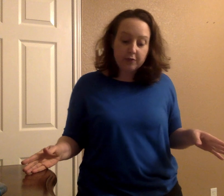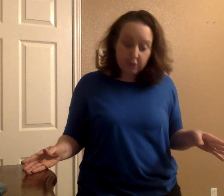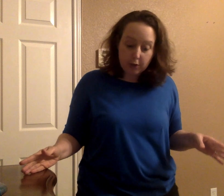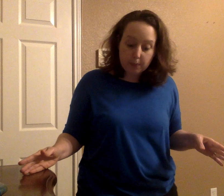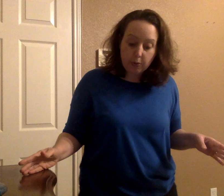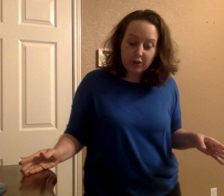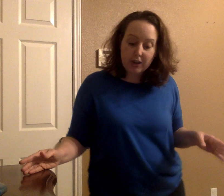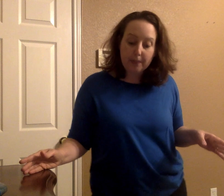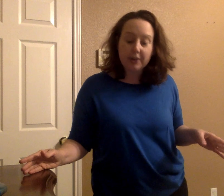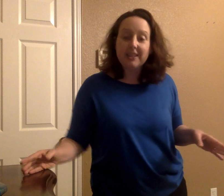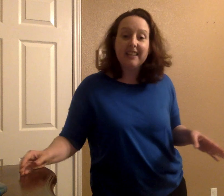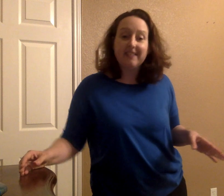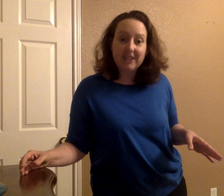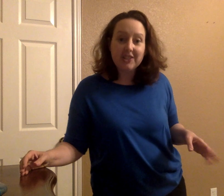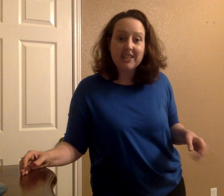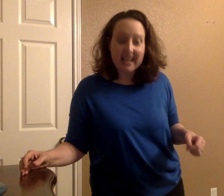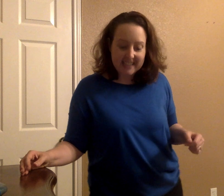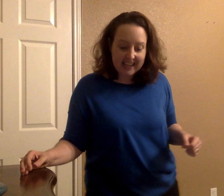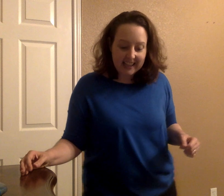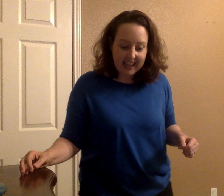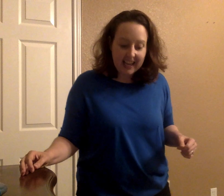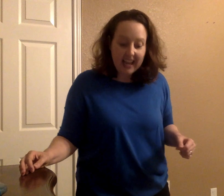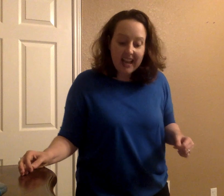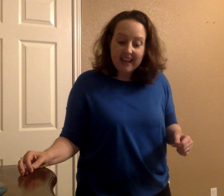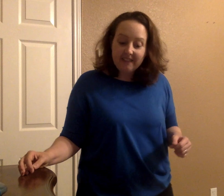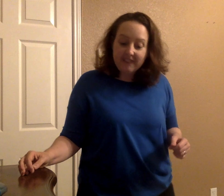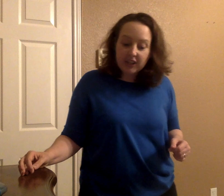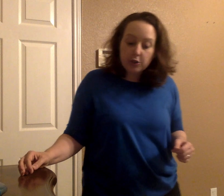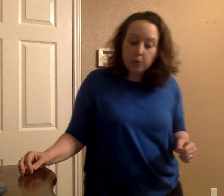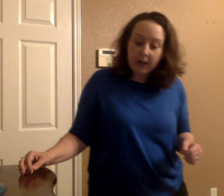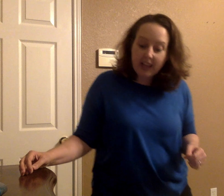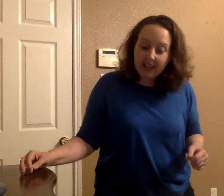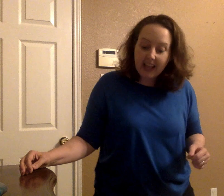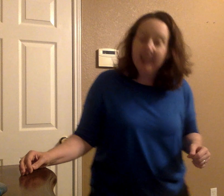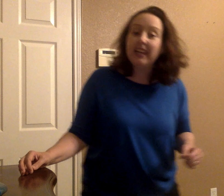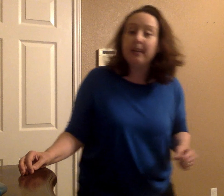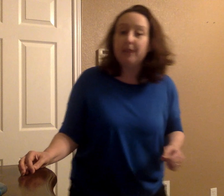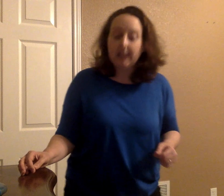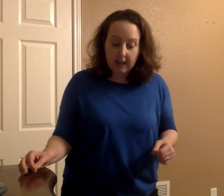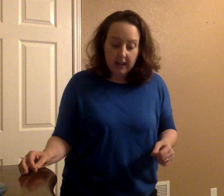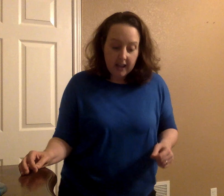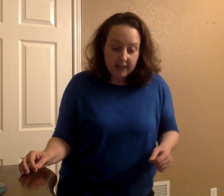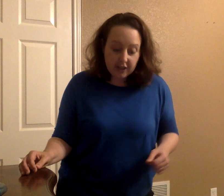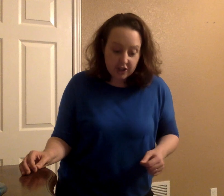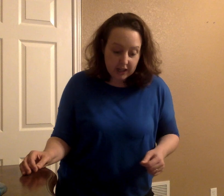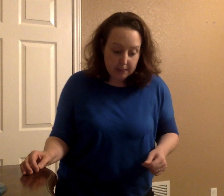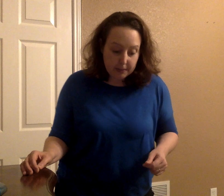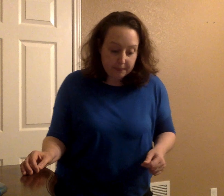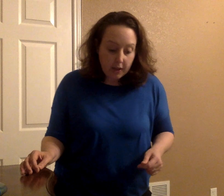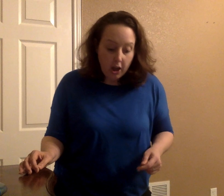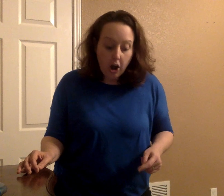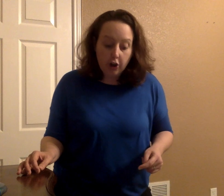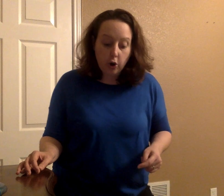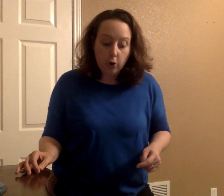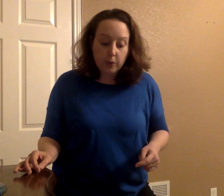certain poor shepherds in fields as they lay. In fields where they lay, keeping their sheep on a cold